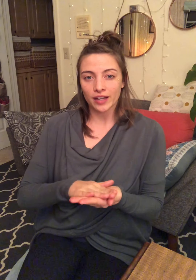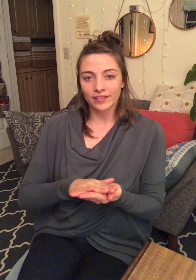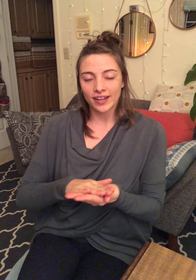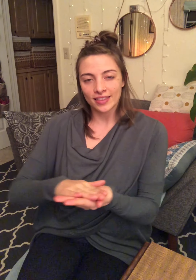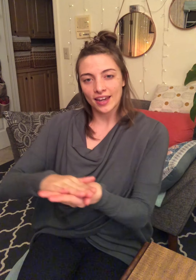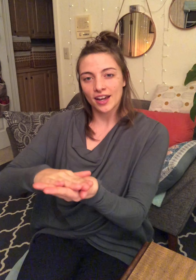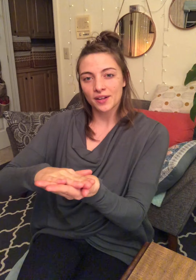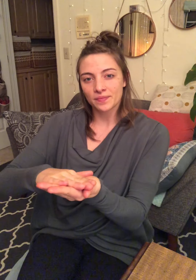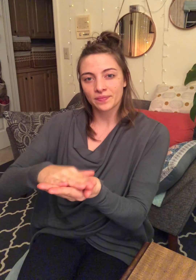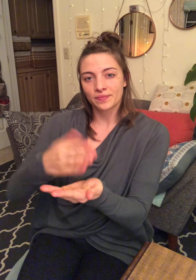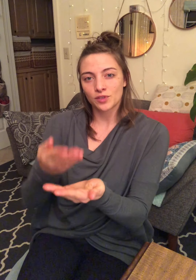right there.